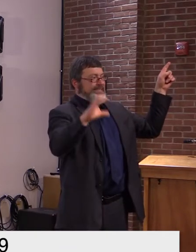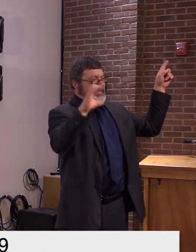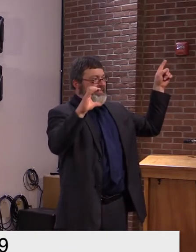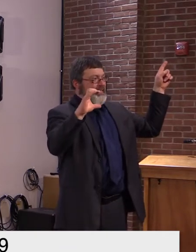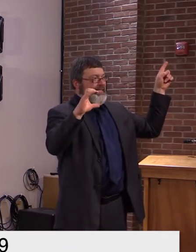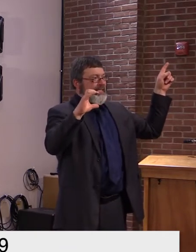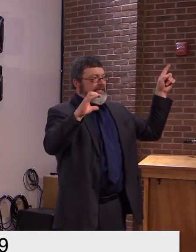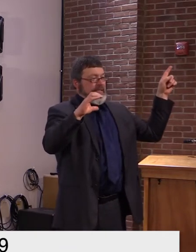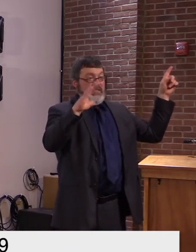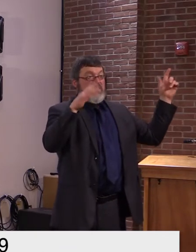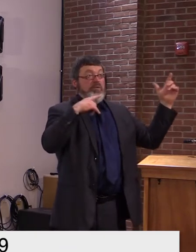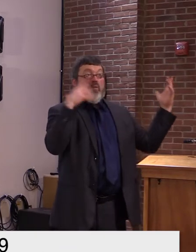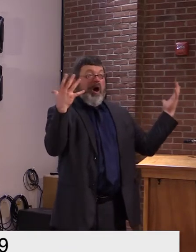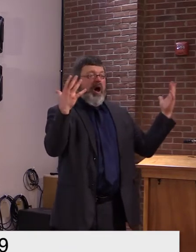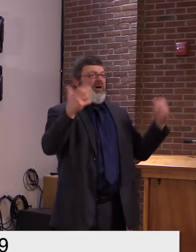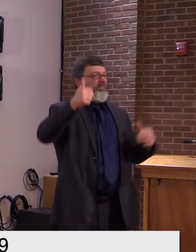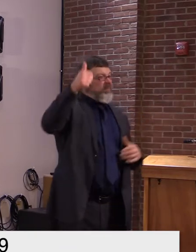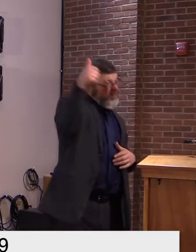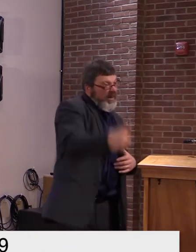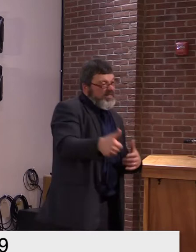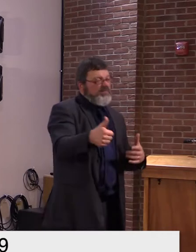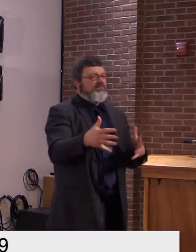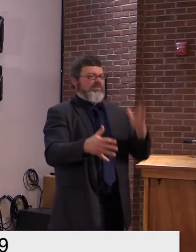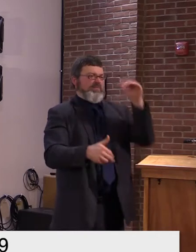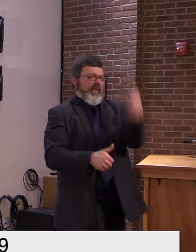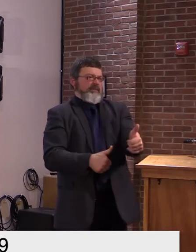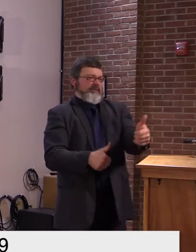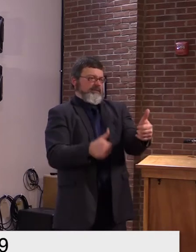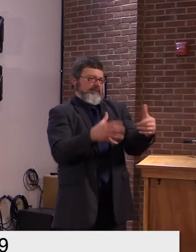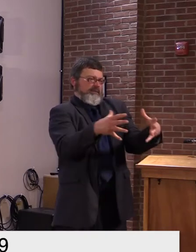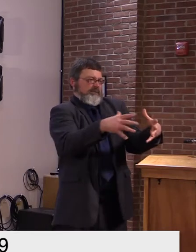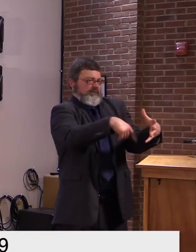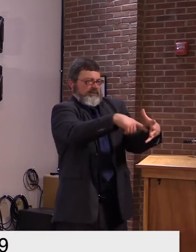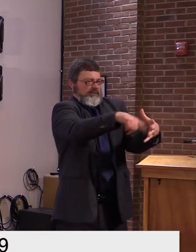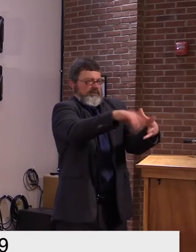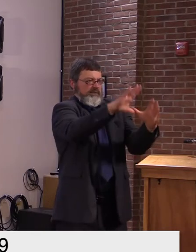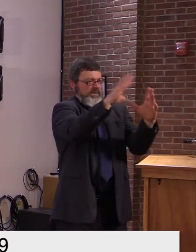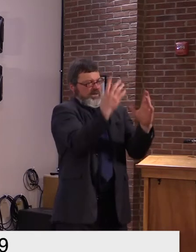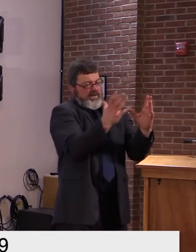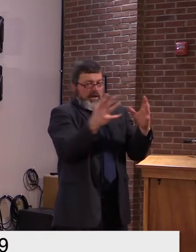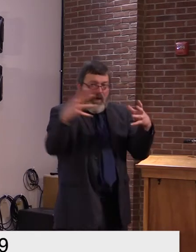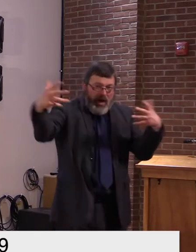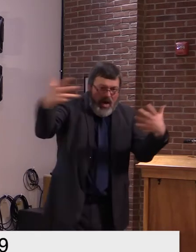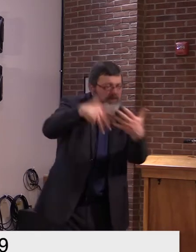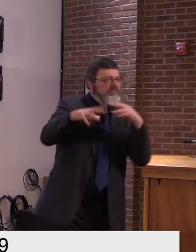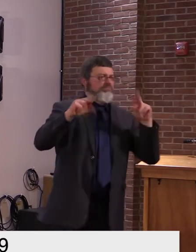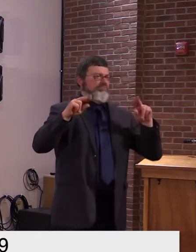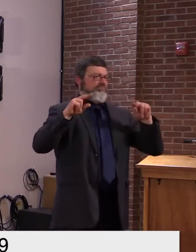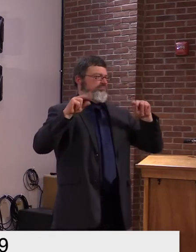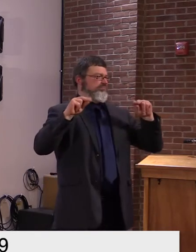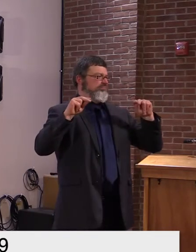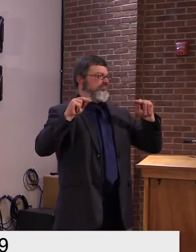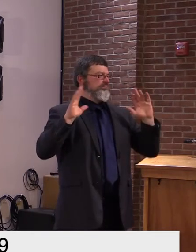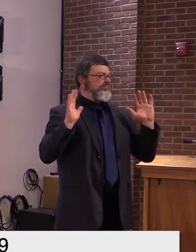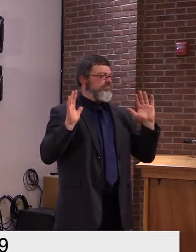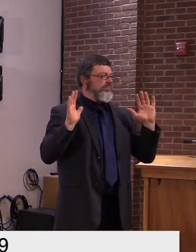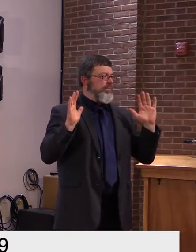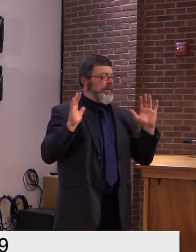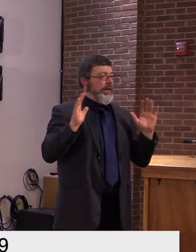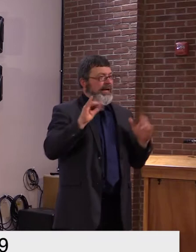with the people you already live with. But for those of us who do choose to gather with that single trusted